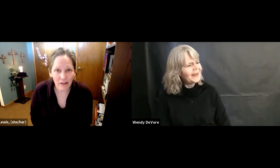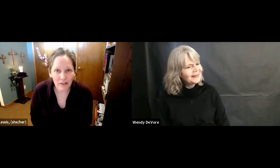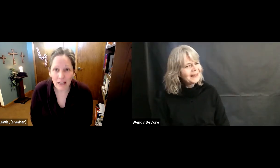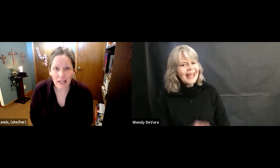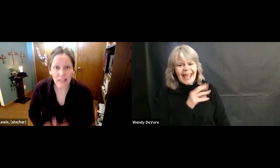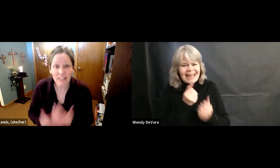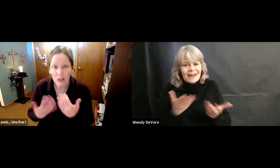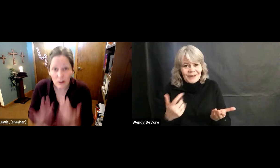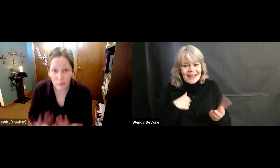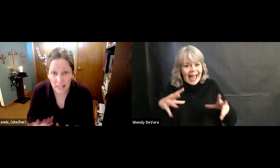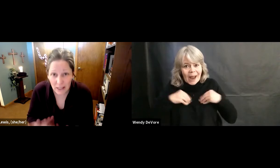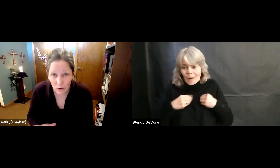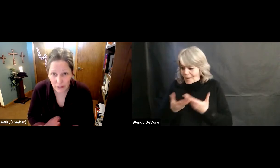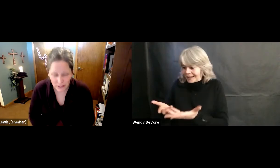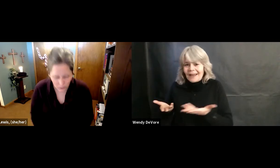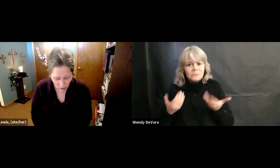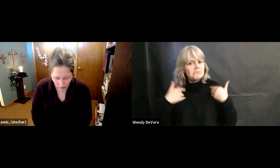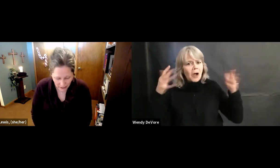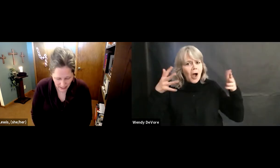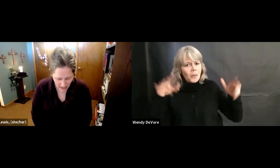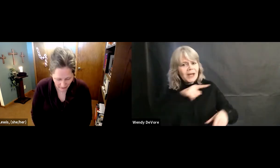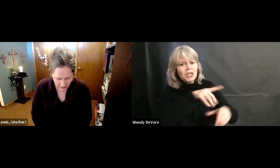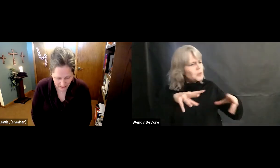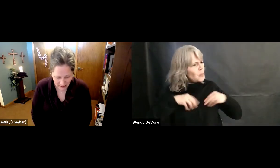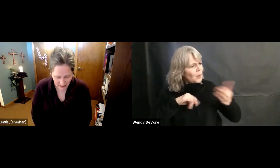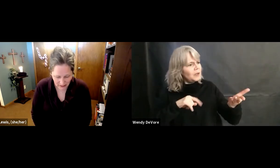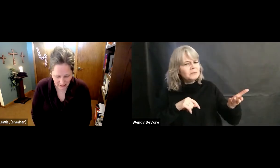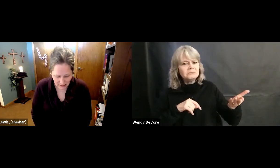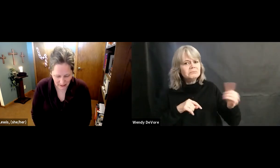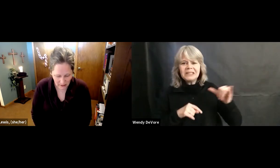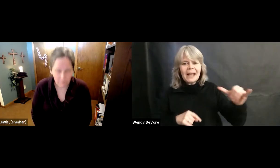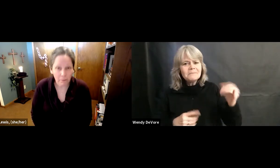I have, it's already yours. You already have it.